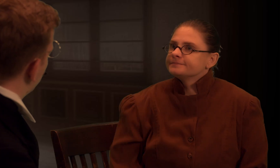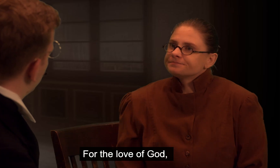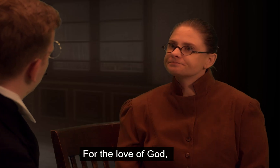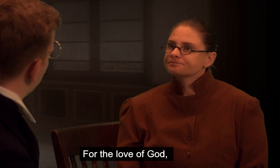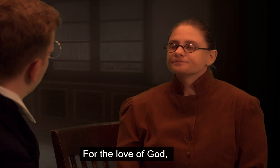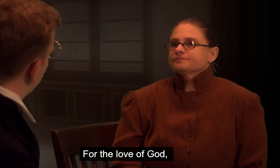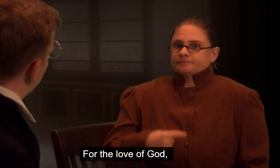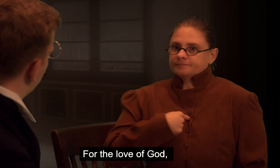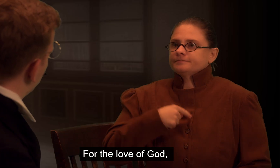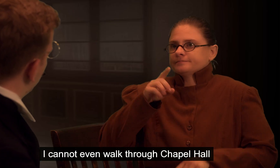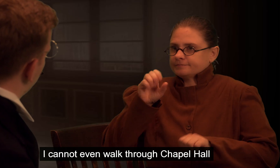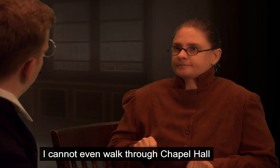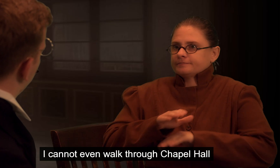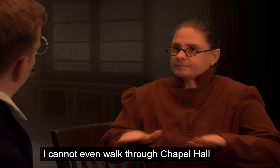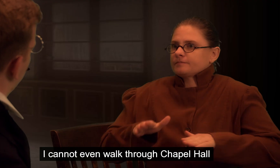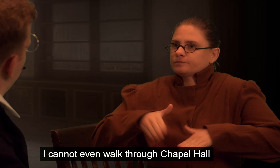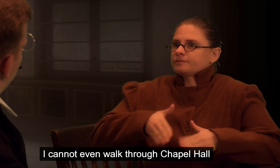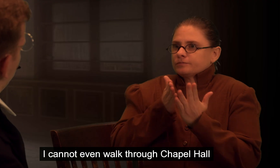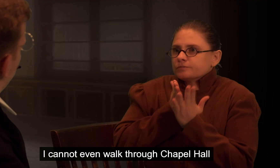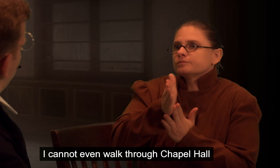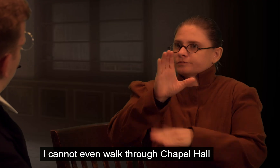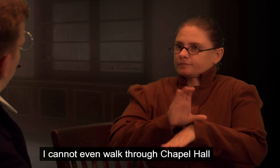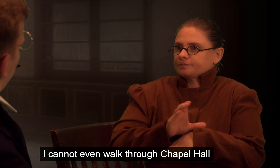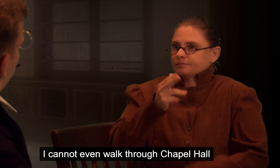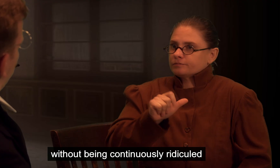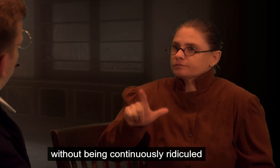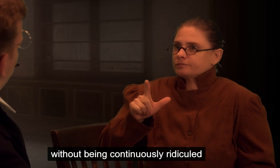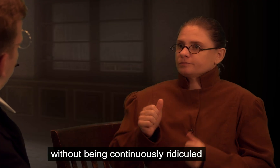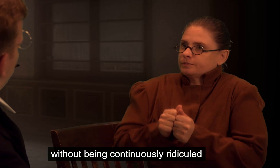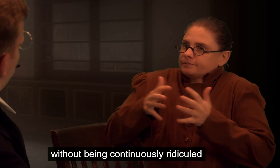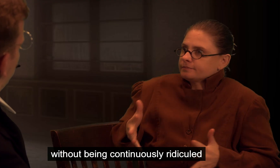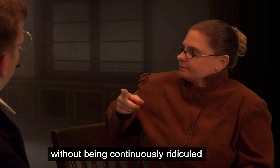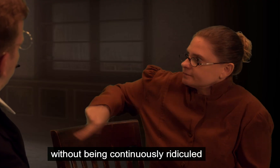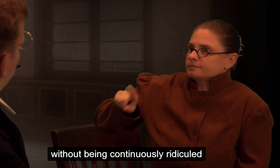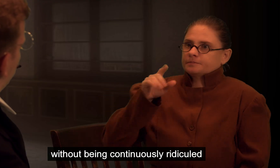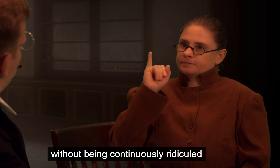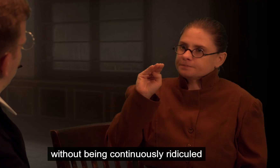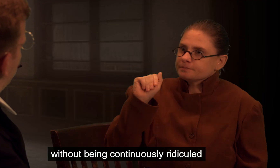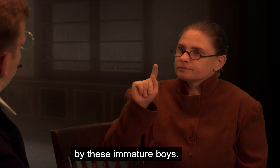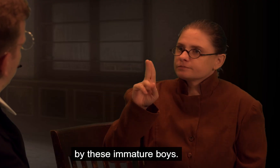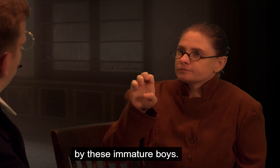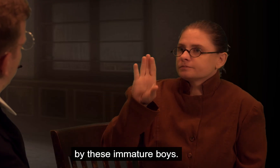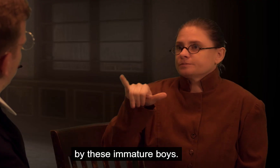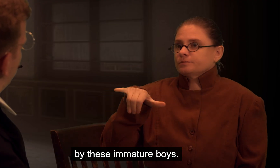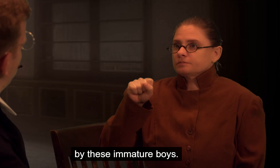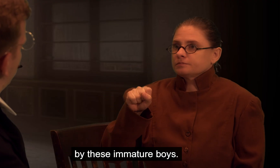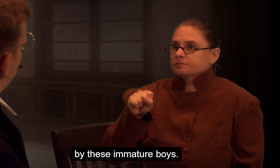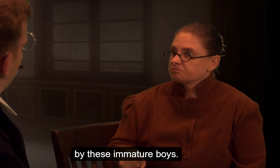For the love of God, I cannot even walk through Chapel Hall without being continuously ridiculed by these immature boys.